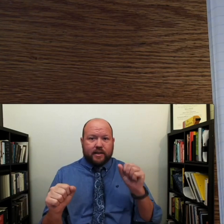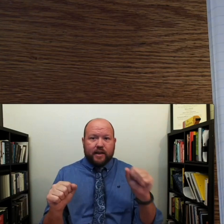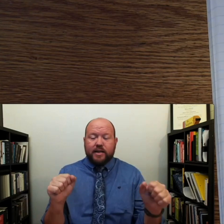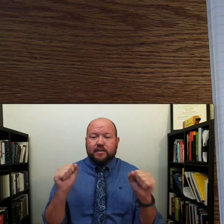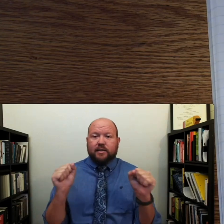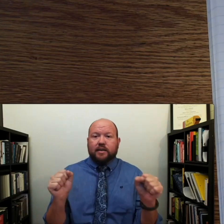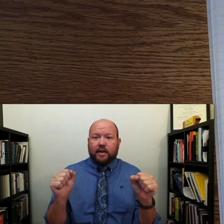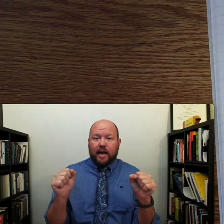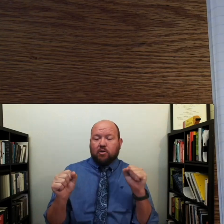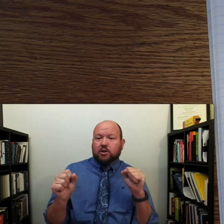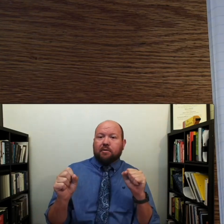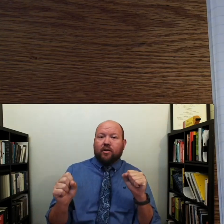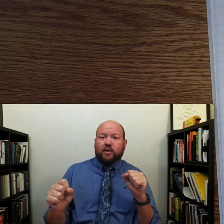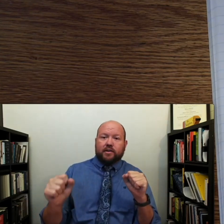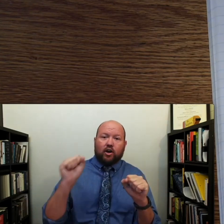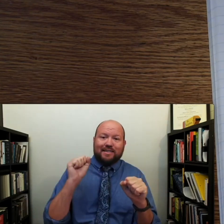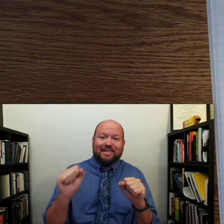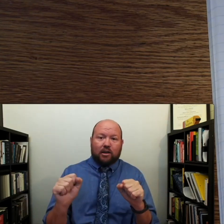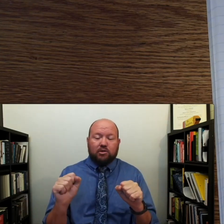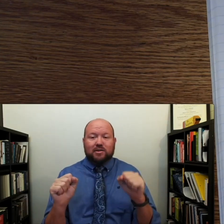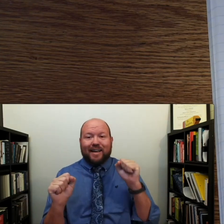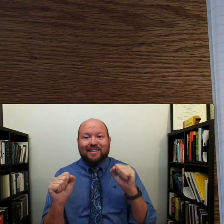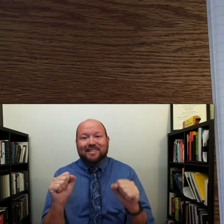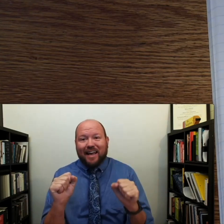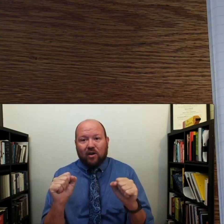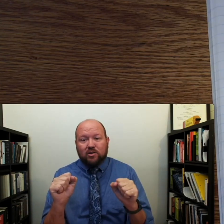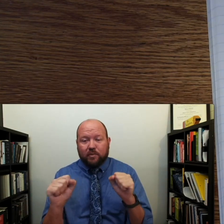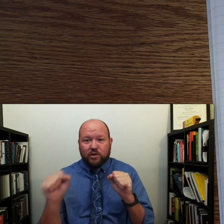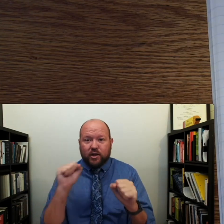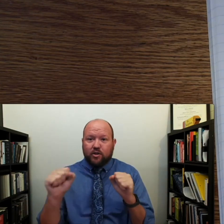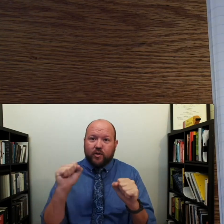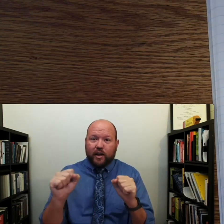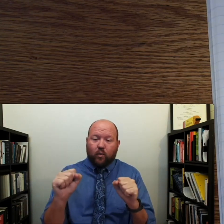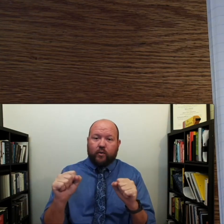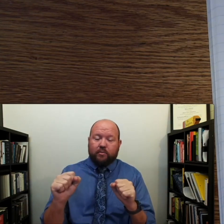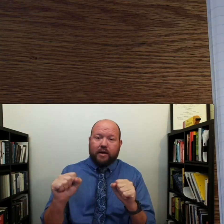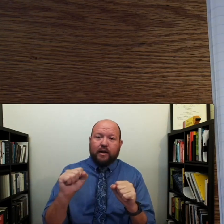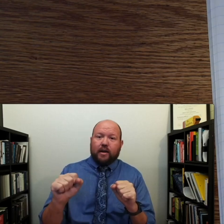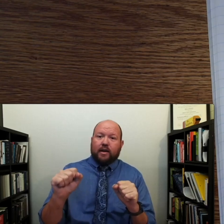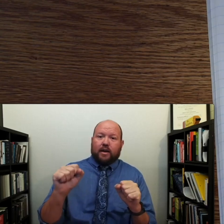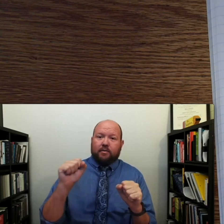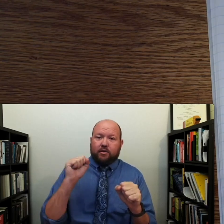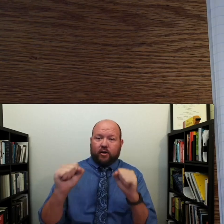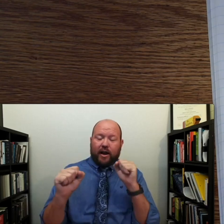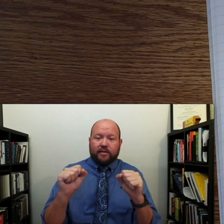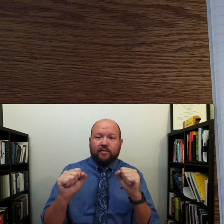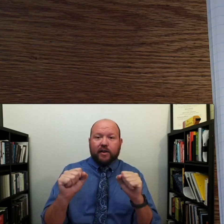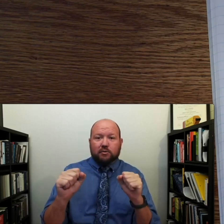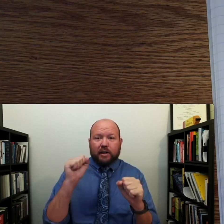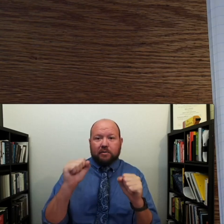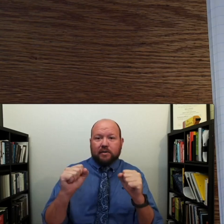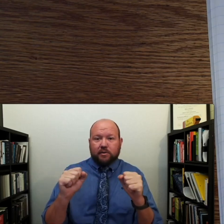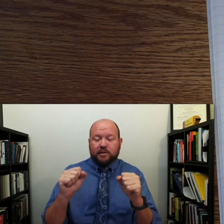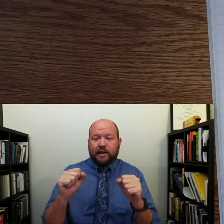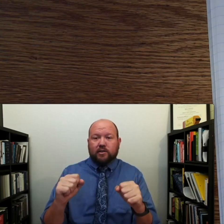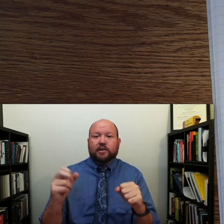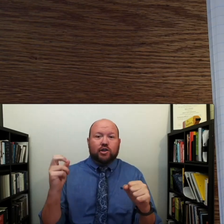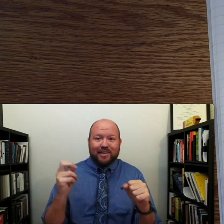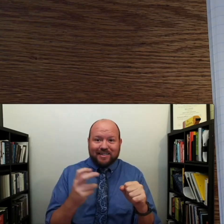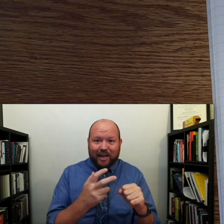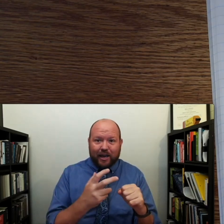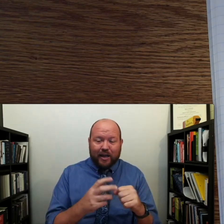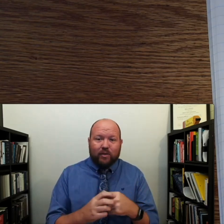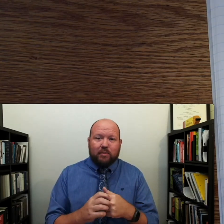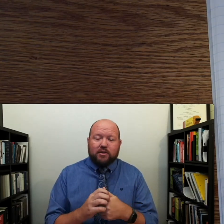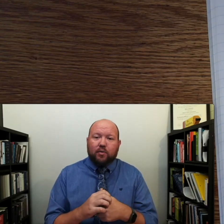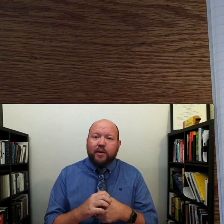prefixes and endings and things like that. We're just going to be focusing on syllables and sounds. So make sure that you're doing that well with me. Using your hands and fingers, break them as syllables and sounds, that you're trying to